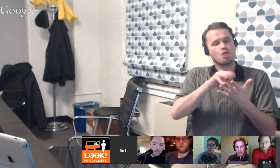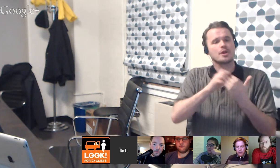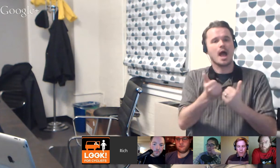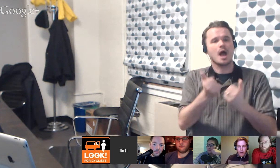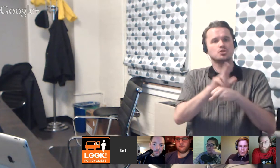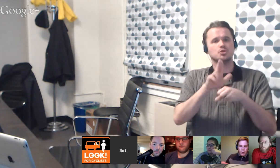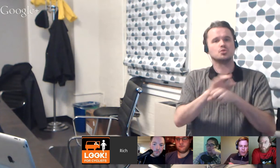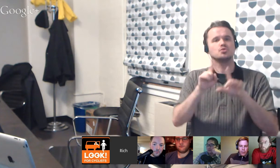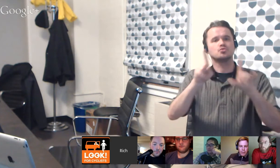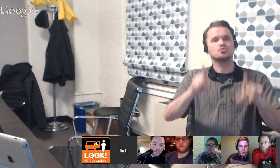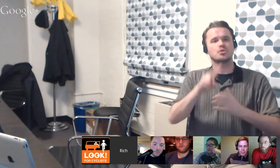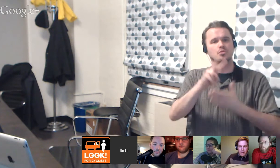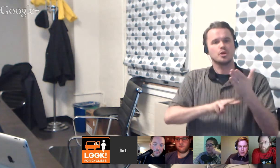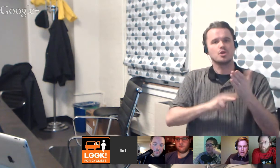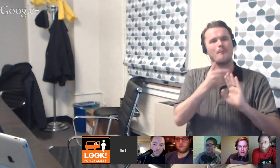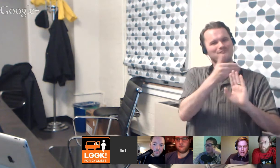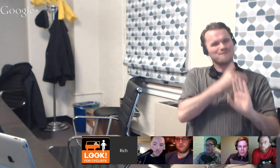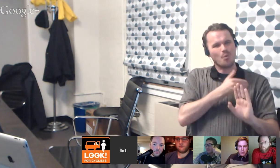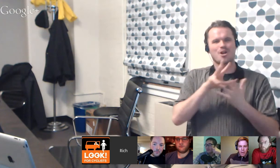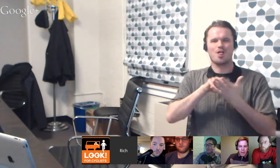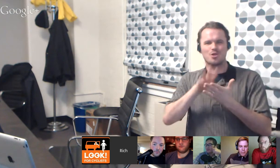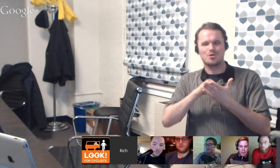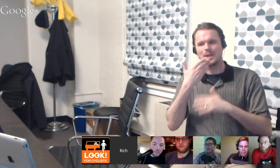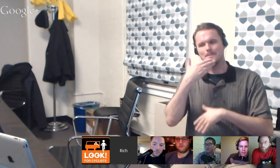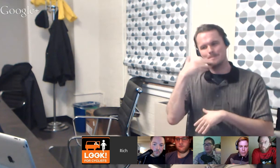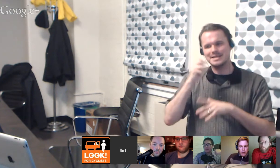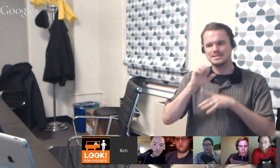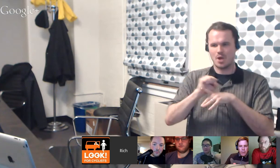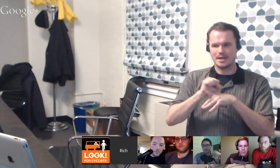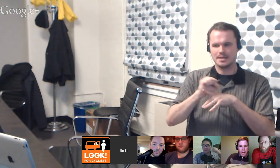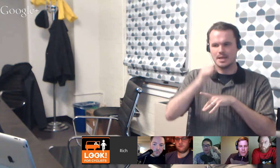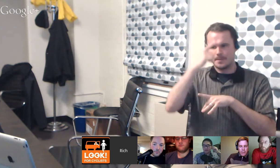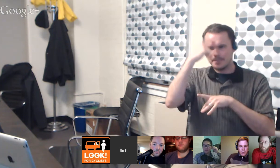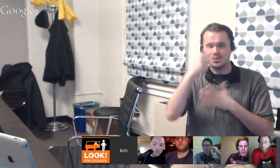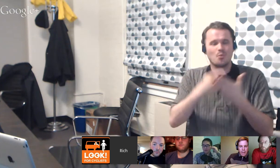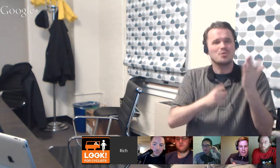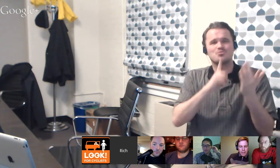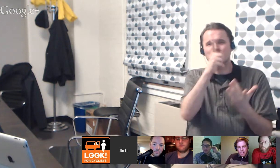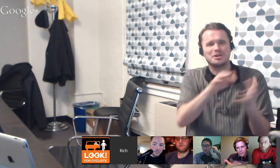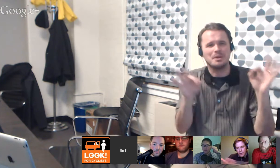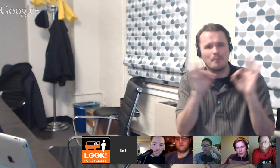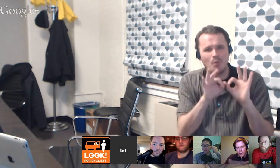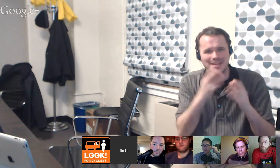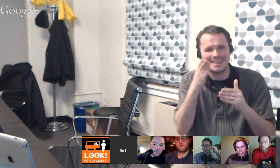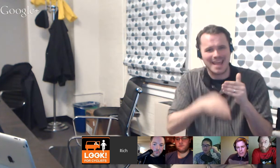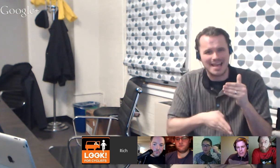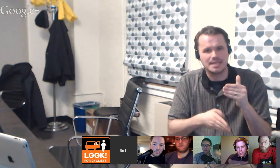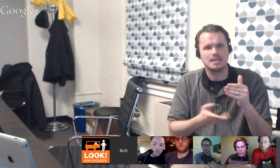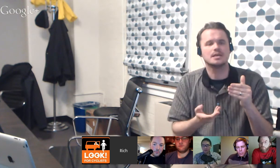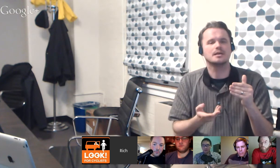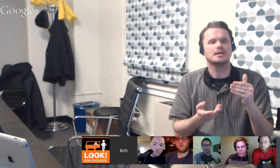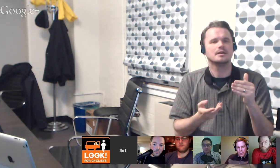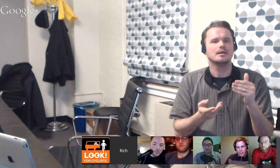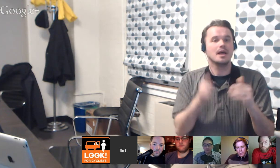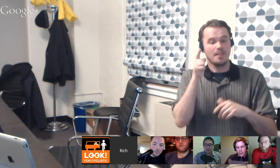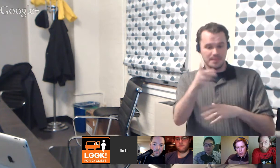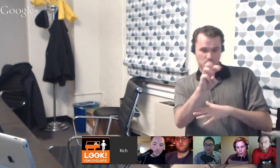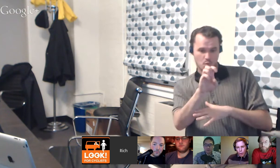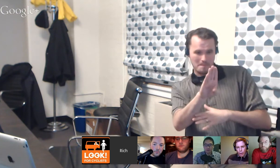reader before they start learning best practices for markup, because what really matters in the end is, is this web